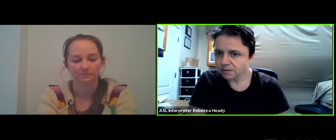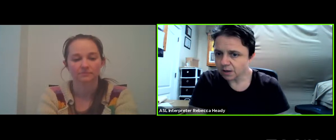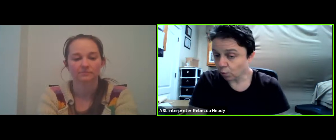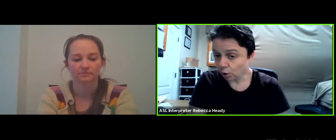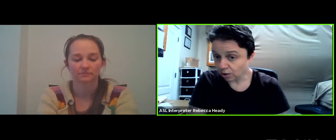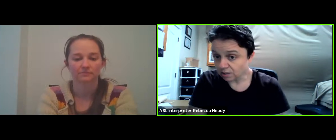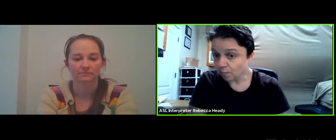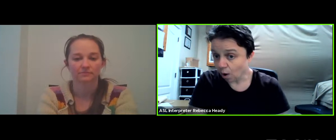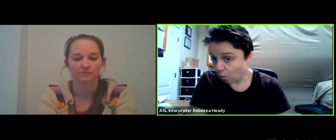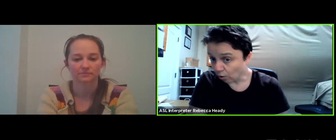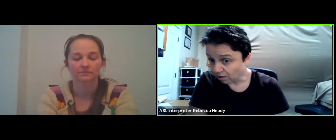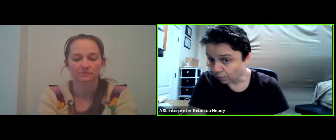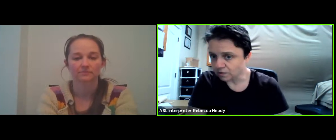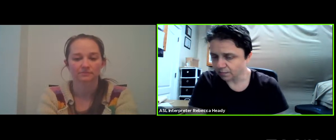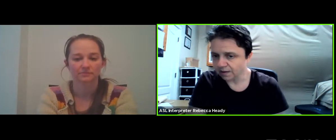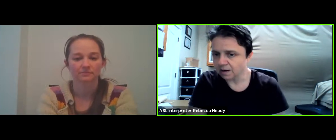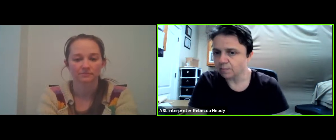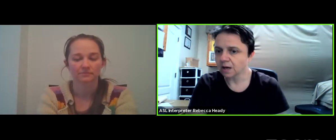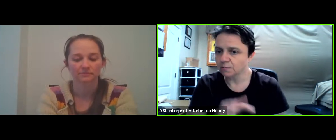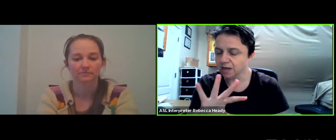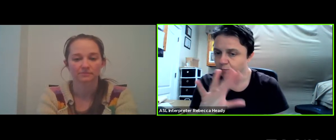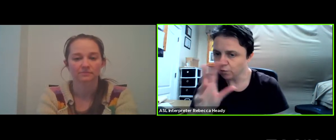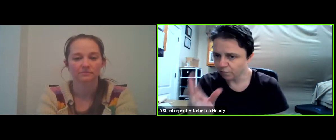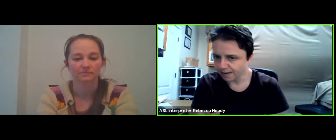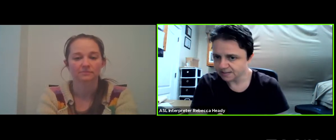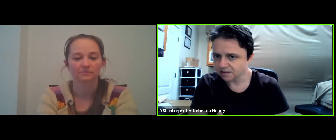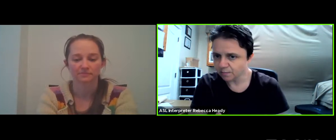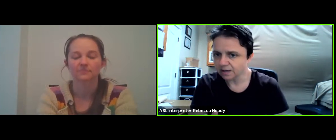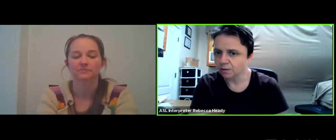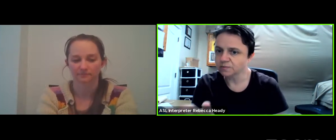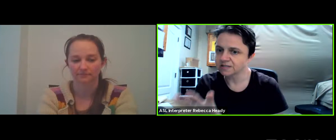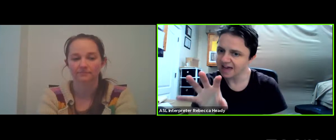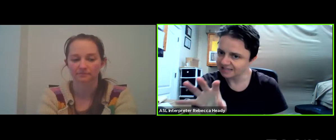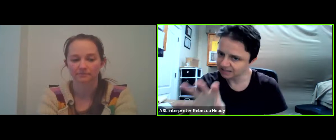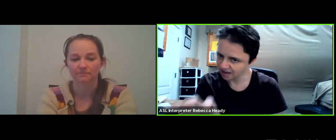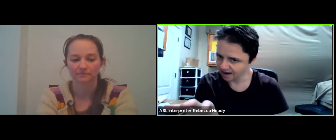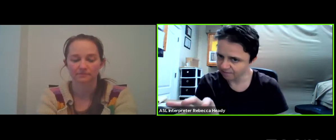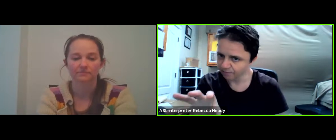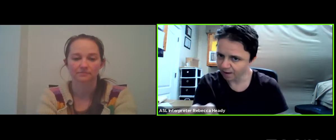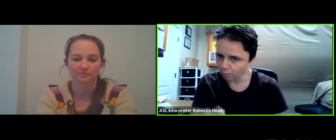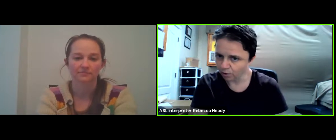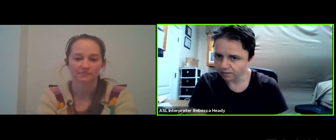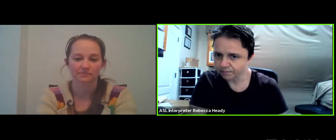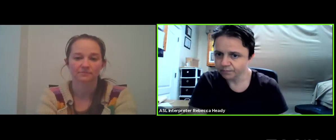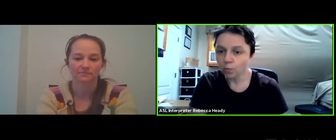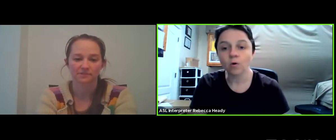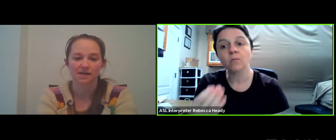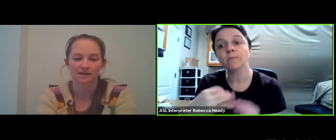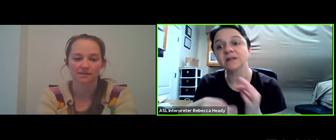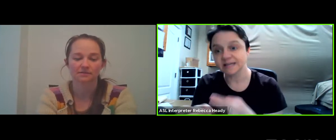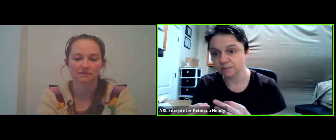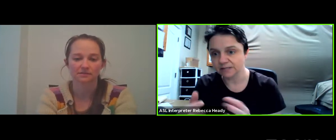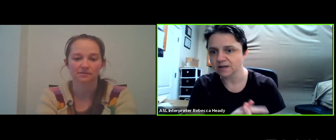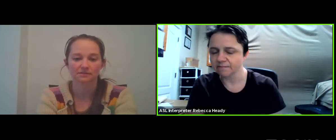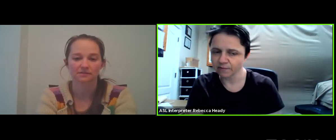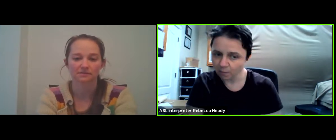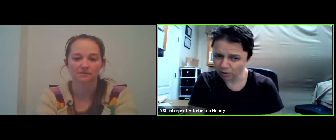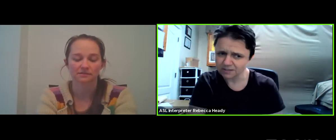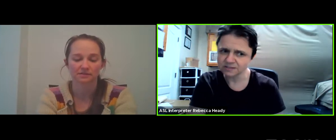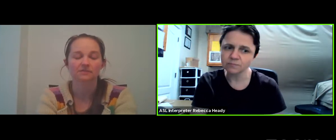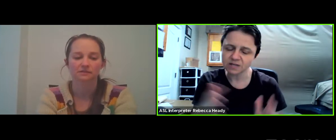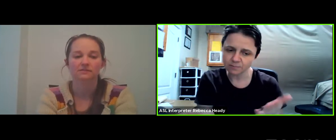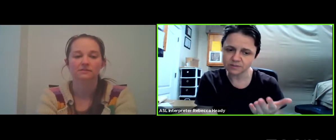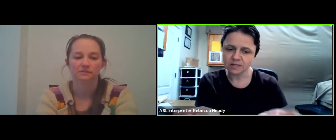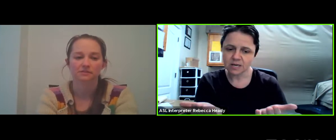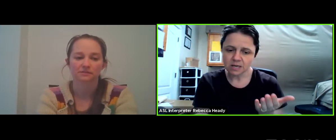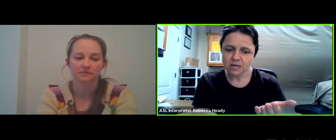fingerspell a word, a small word or something, and it becomes a movement that becomes that sign for that word, or placement sign for that